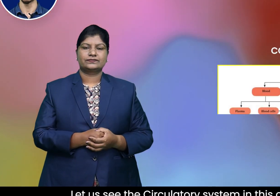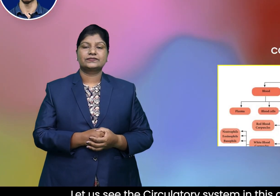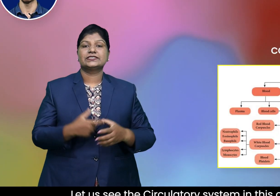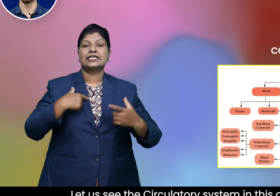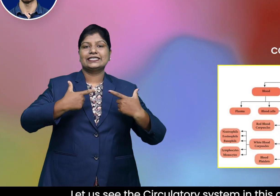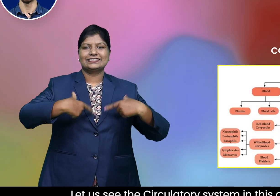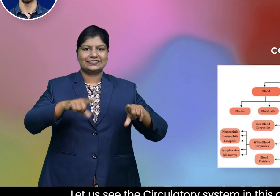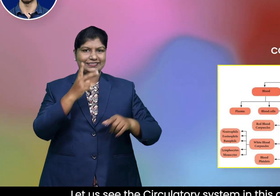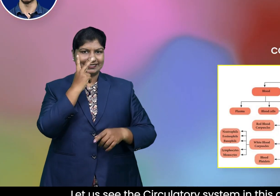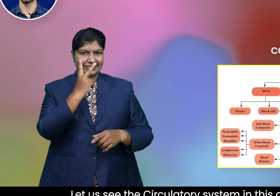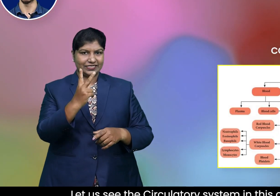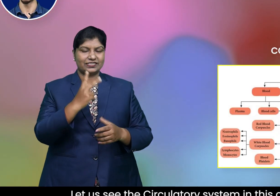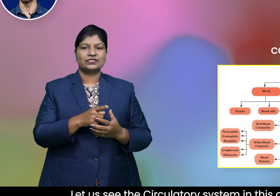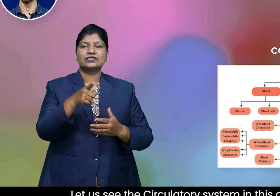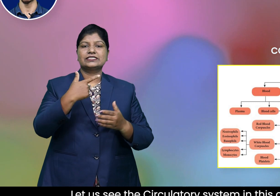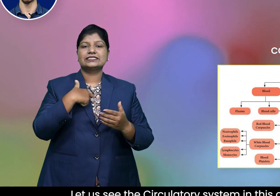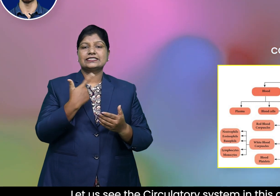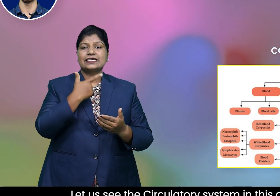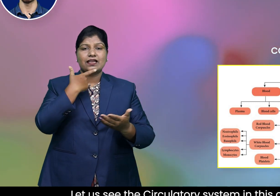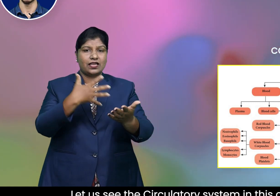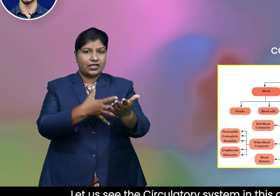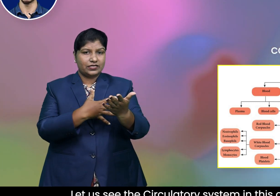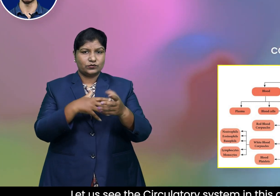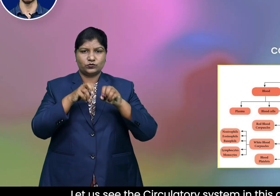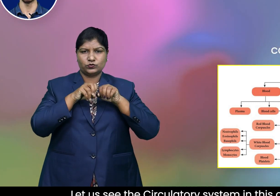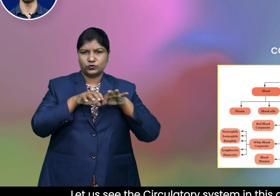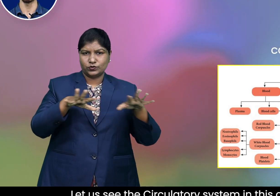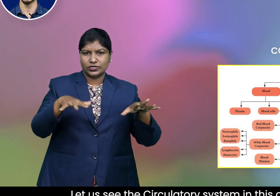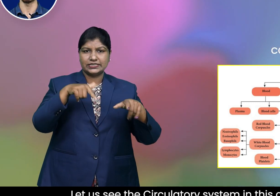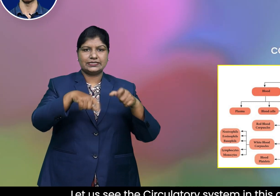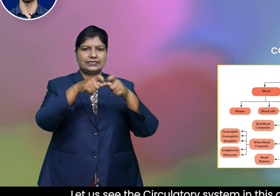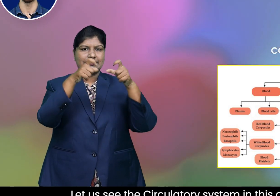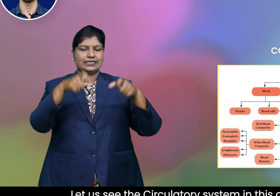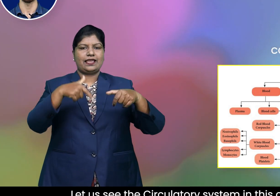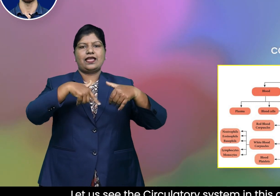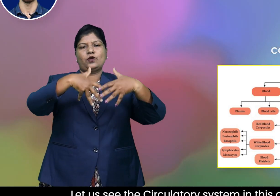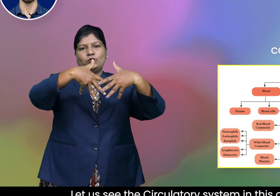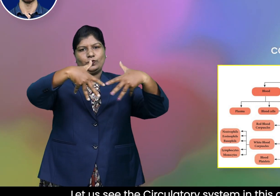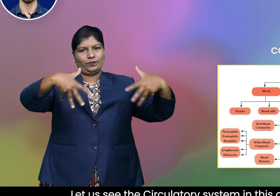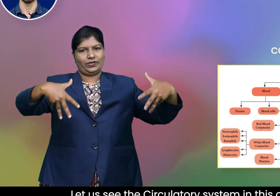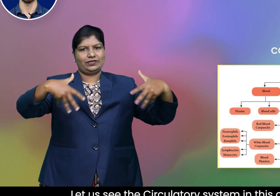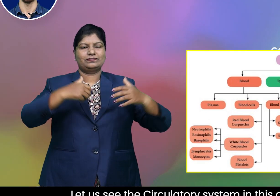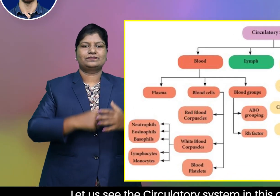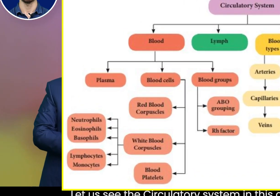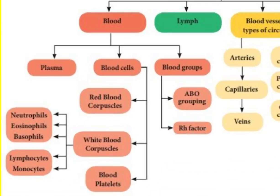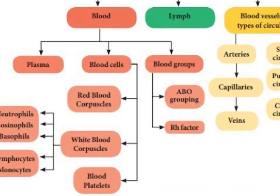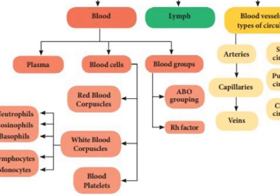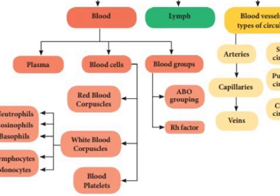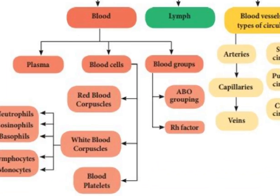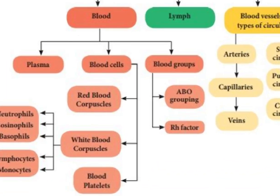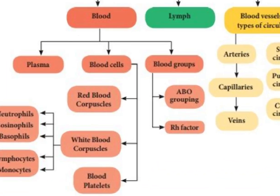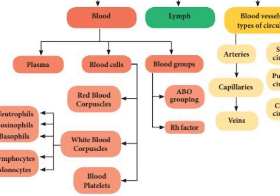Let us see the circulatory system in this concept map.